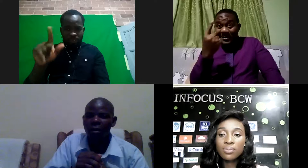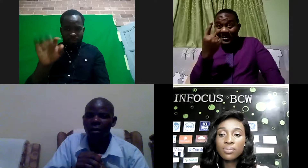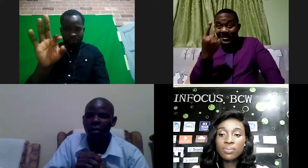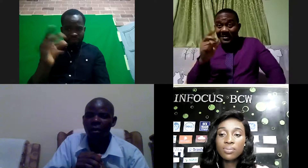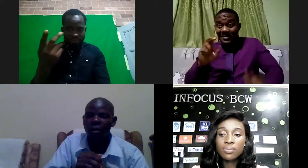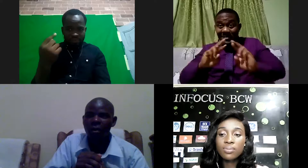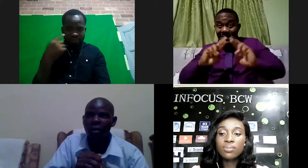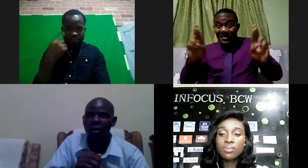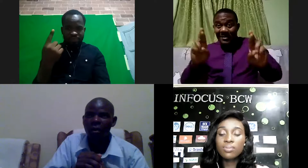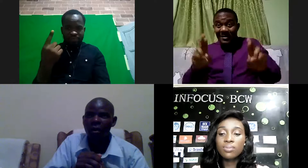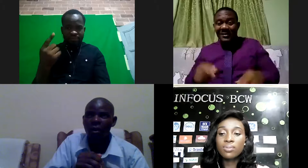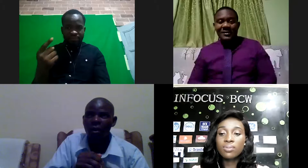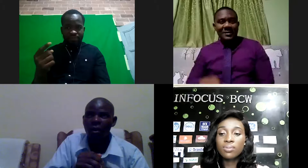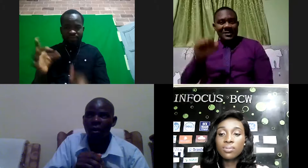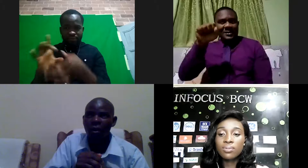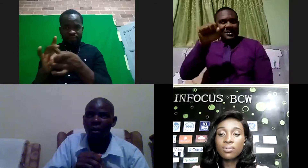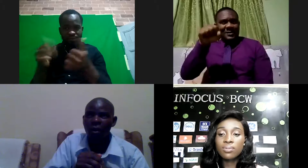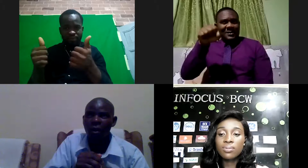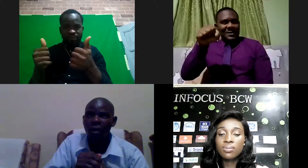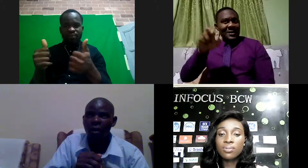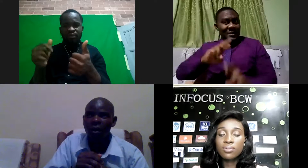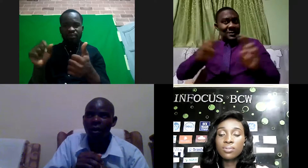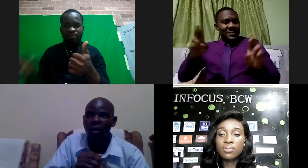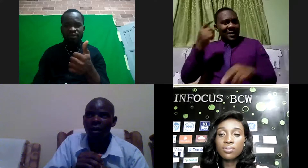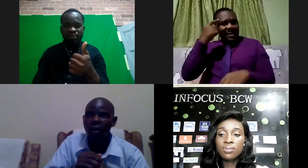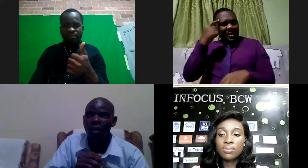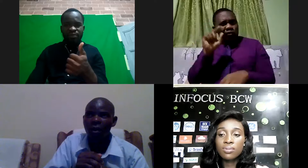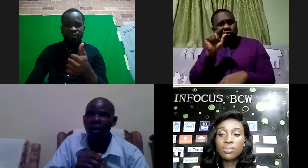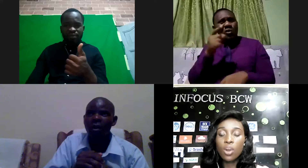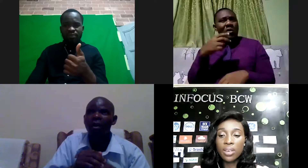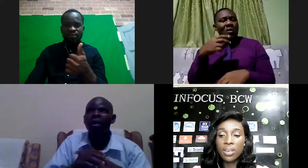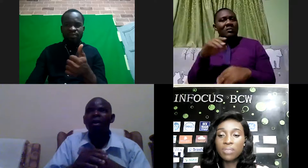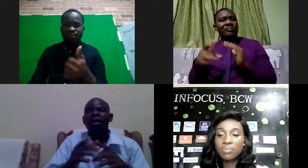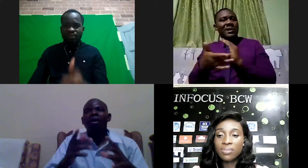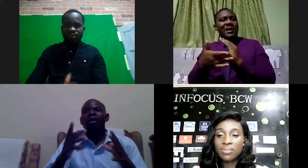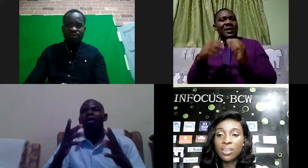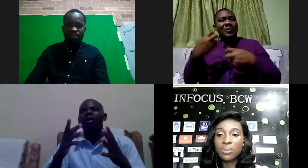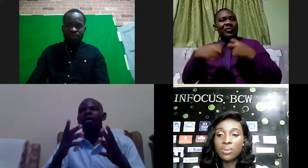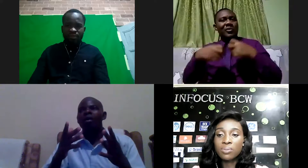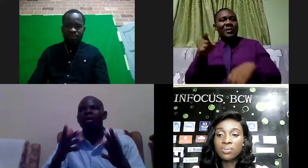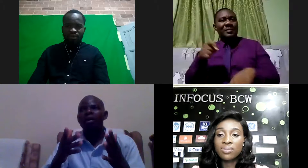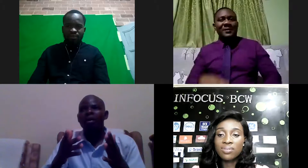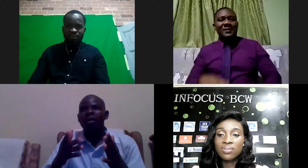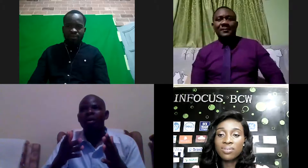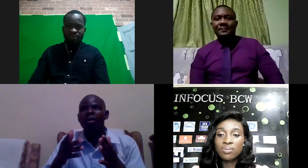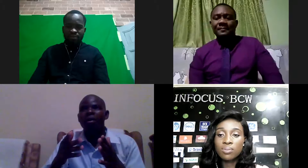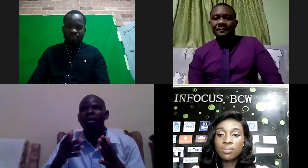Yeah, we are together. Yeah, I think he will answer anytime. Okay, thank you.